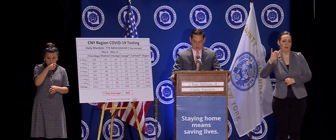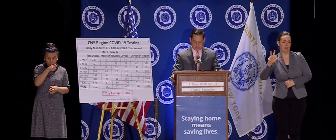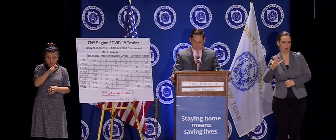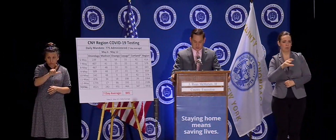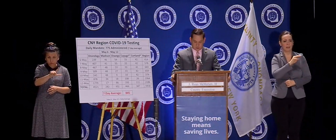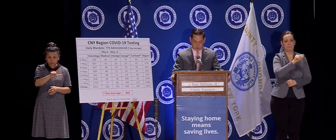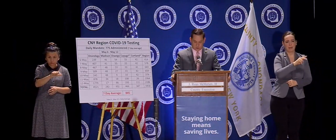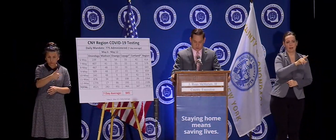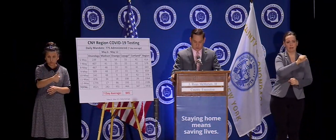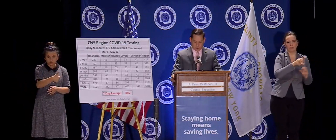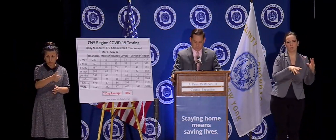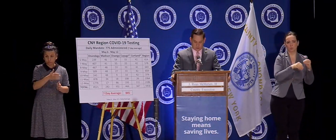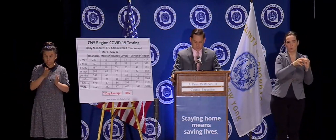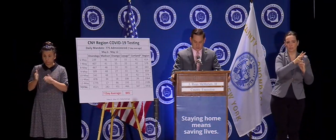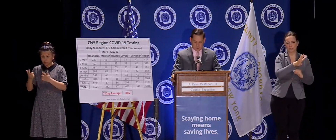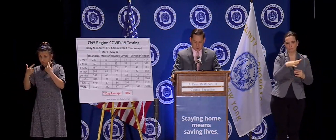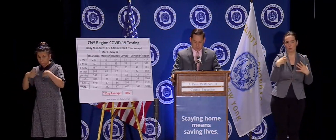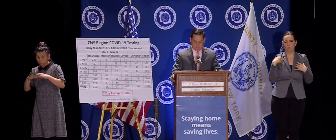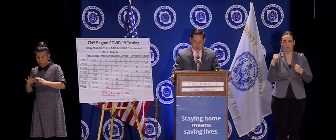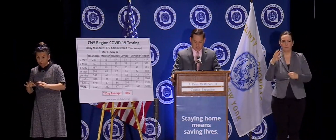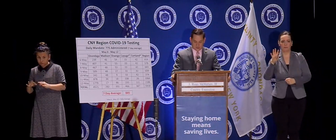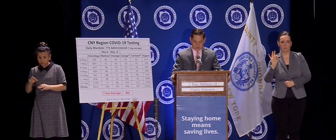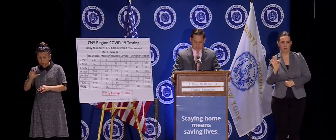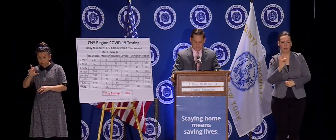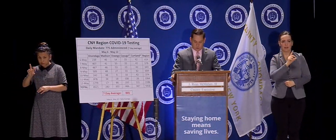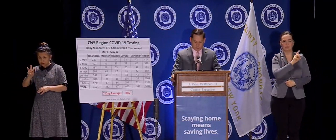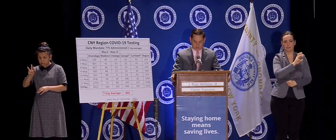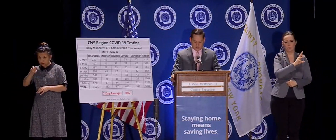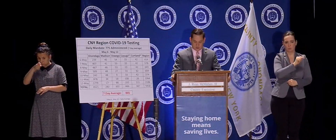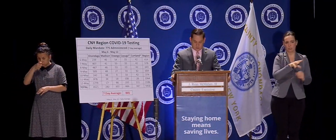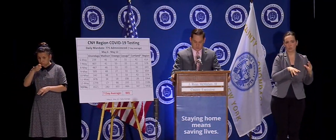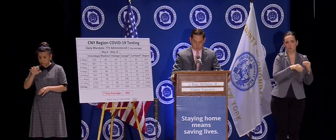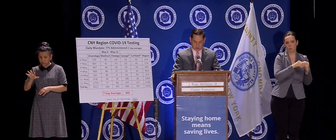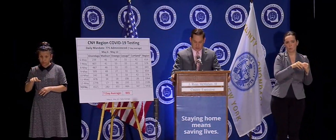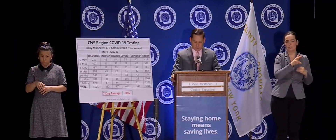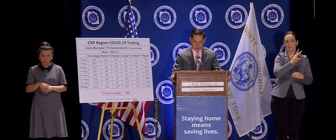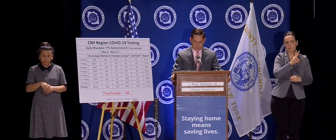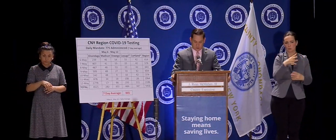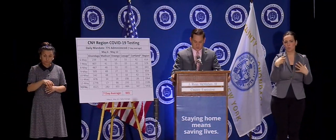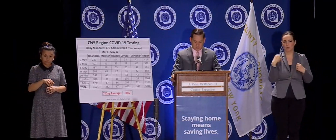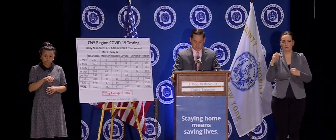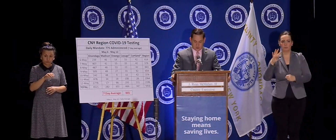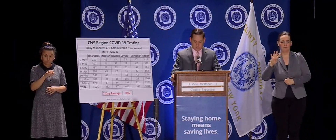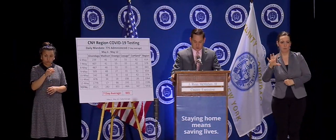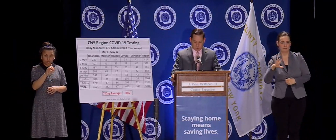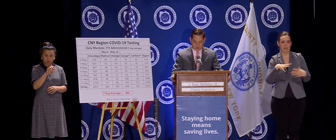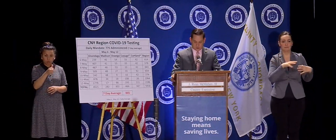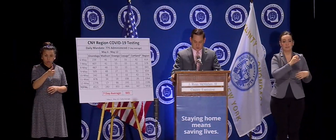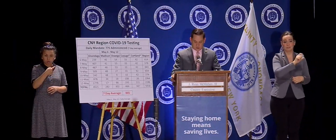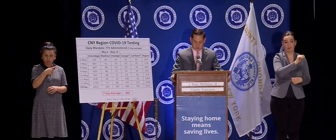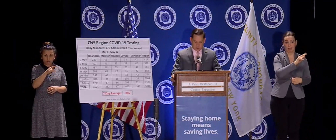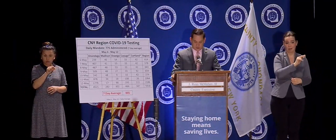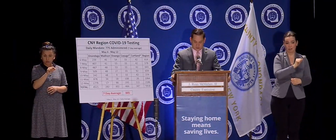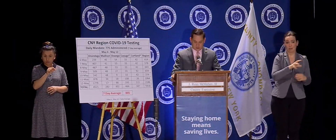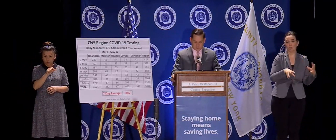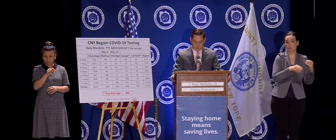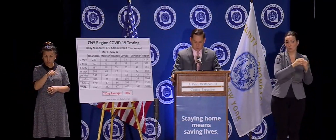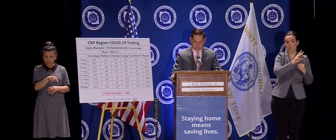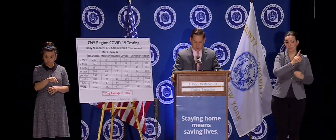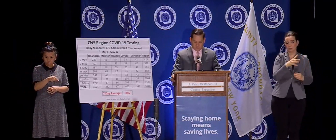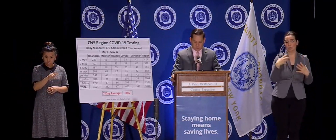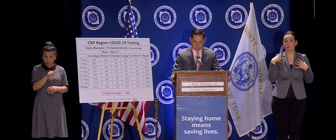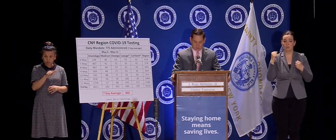82 cases, 23 recoveries. Manlius, 64 cases, 49 recoveries. DeWitt, 62